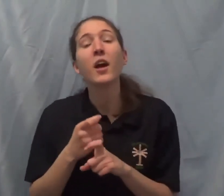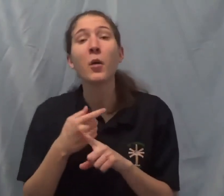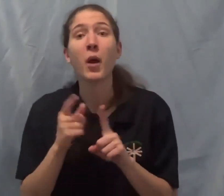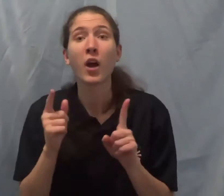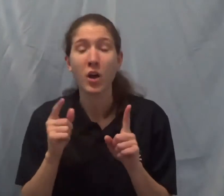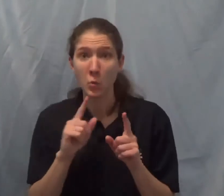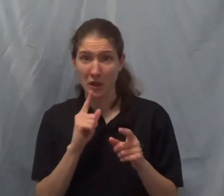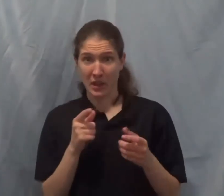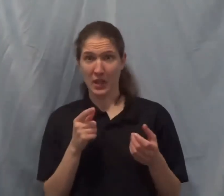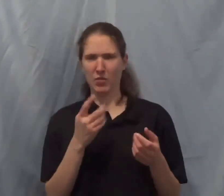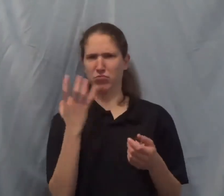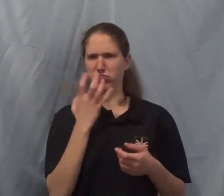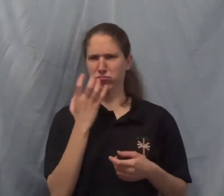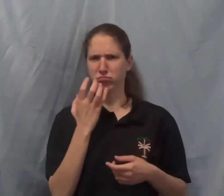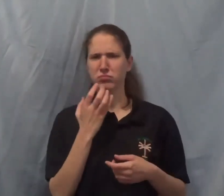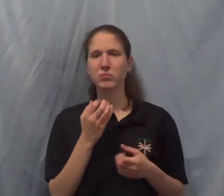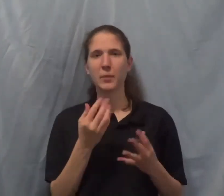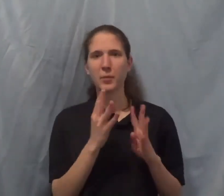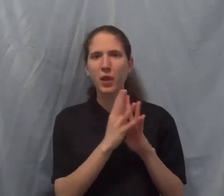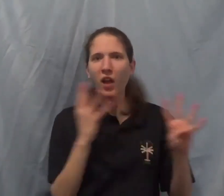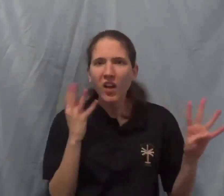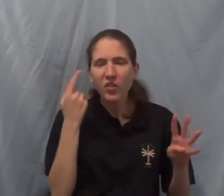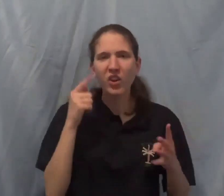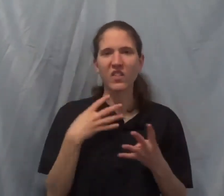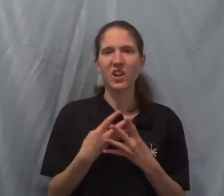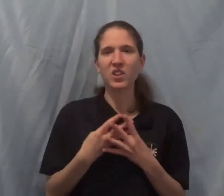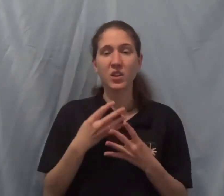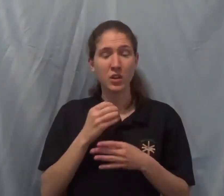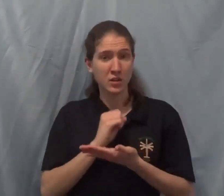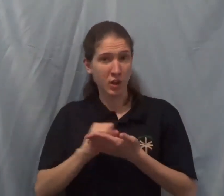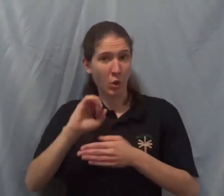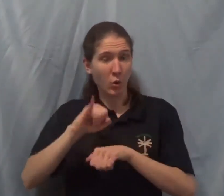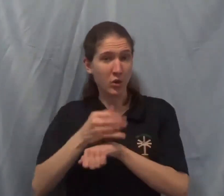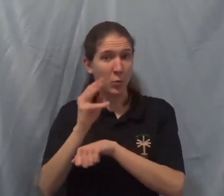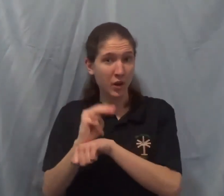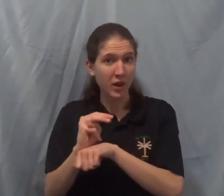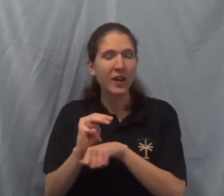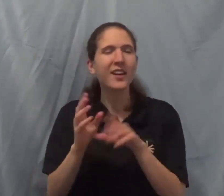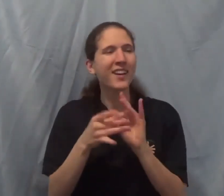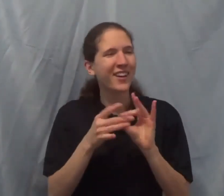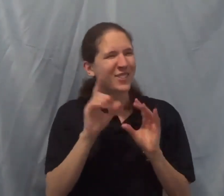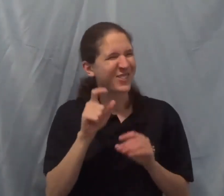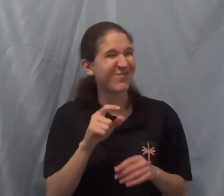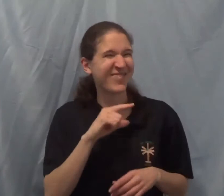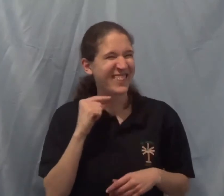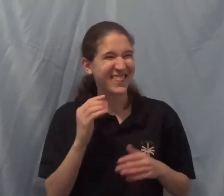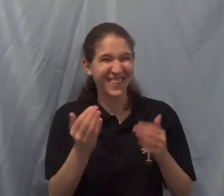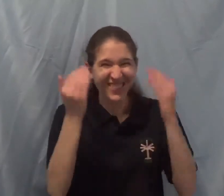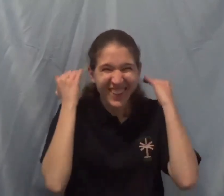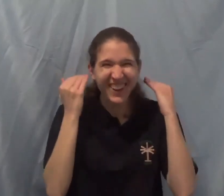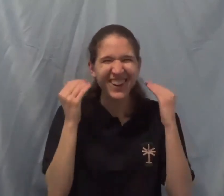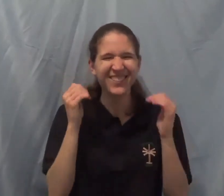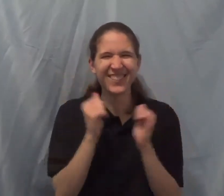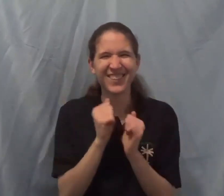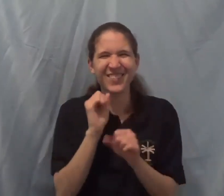view of someone preaching the resurrection. And they rose that same hour and returned to